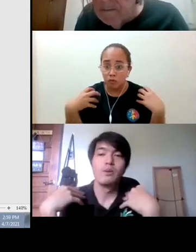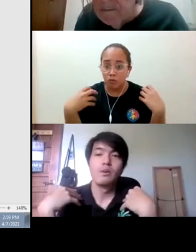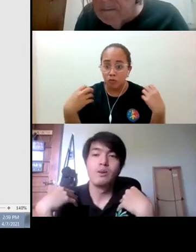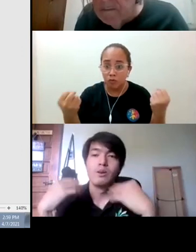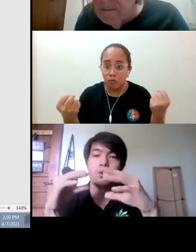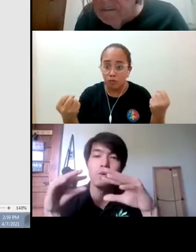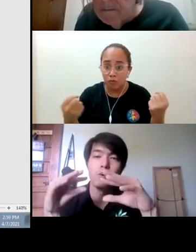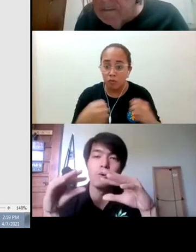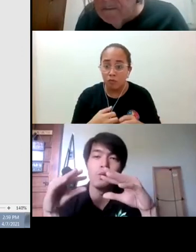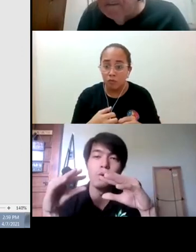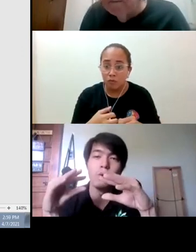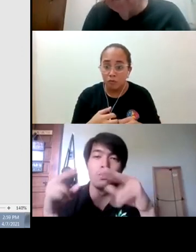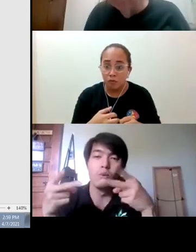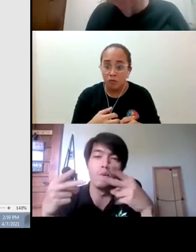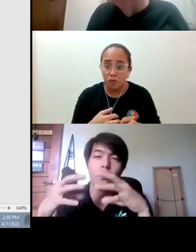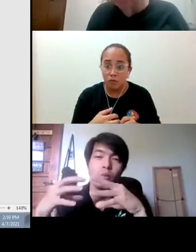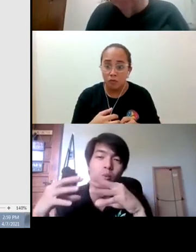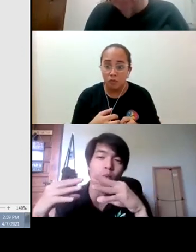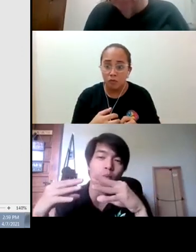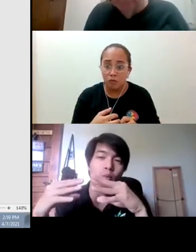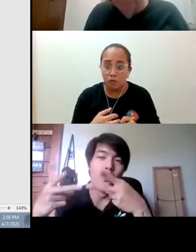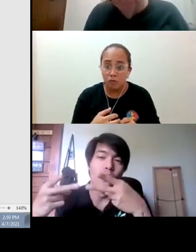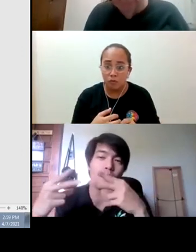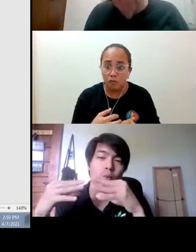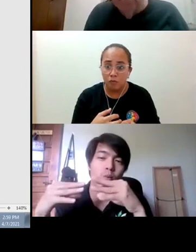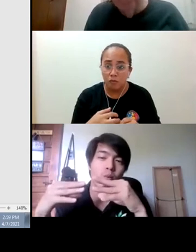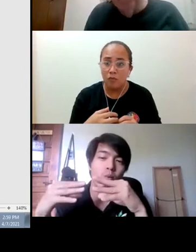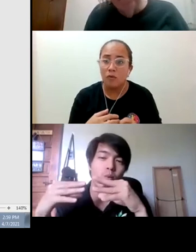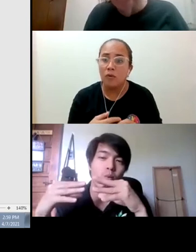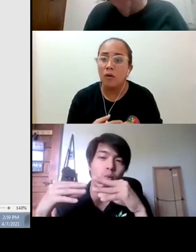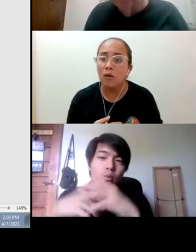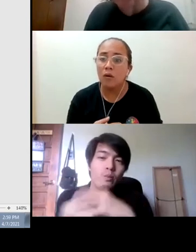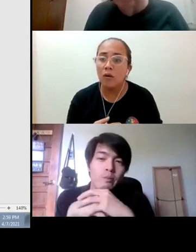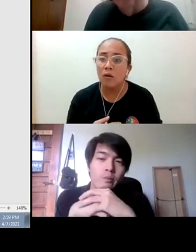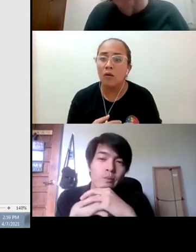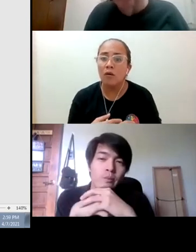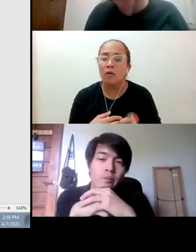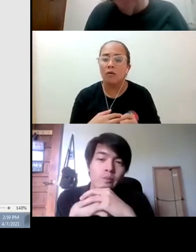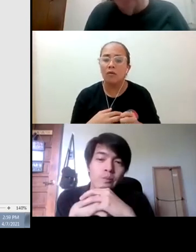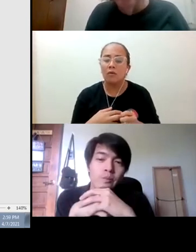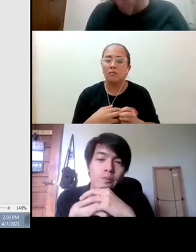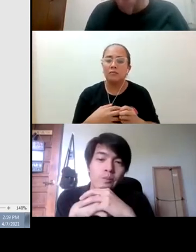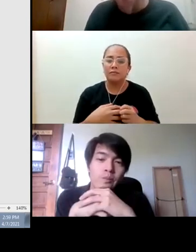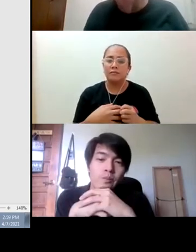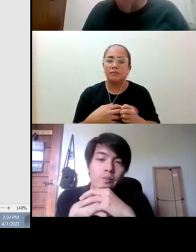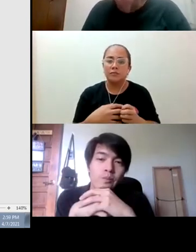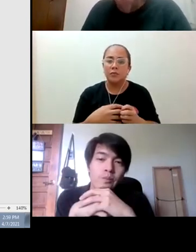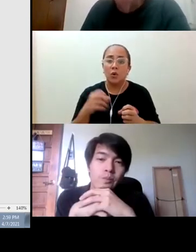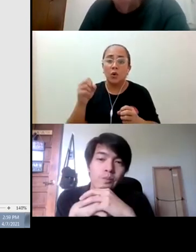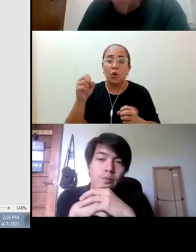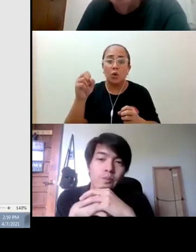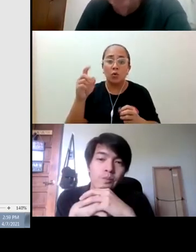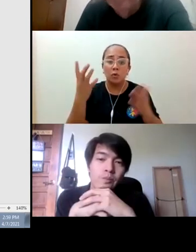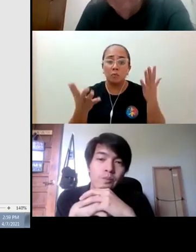Fat, strong. So it's kind of tapered a little bit. Okay, we may want to put that